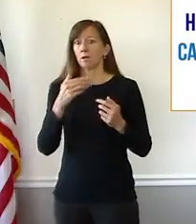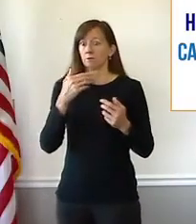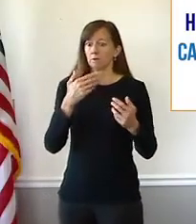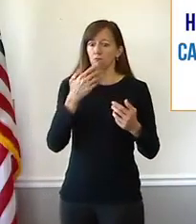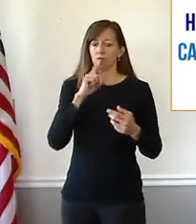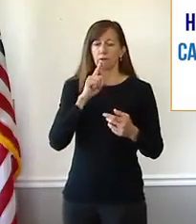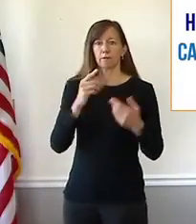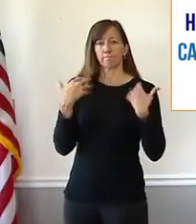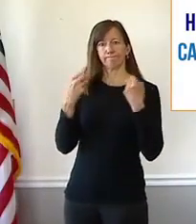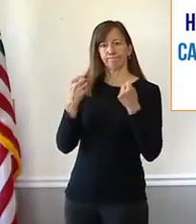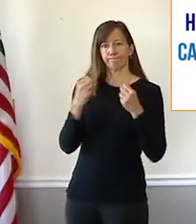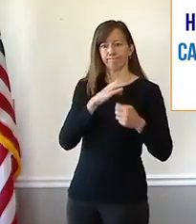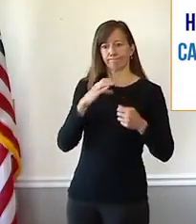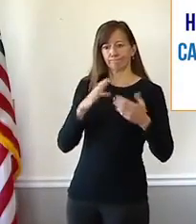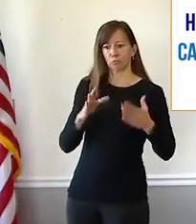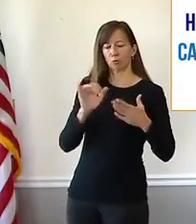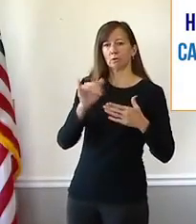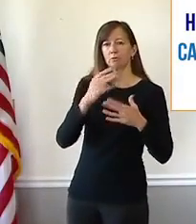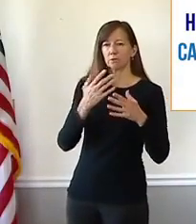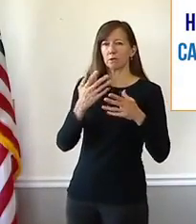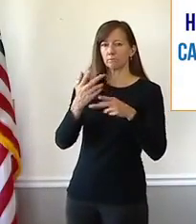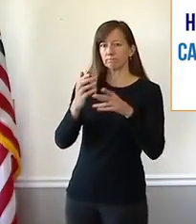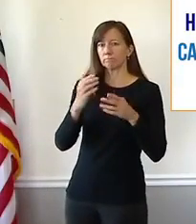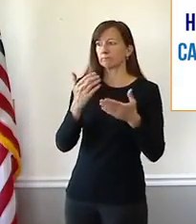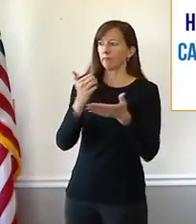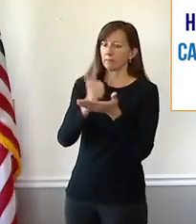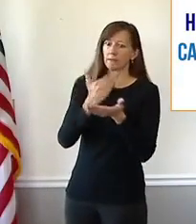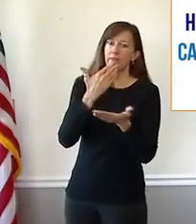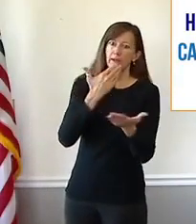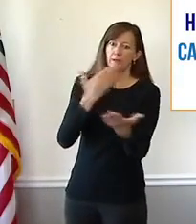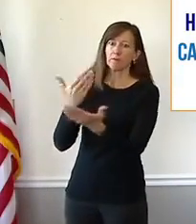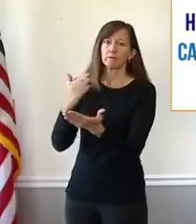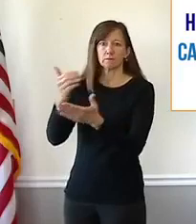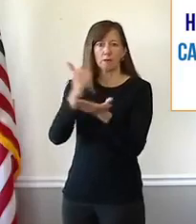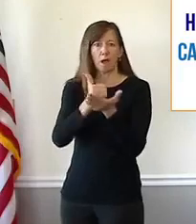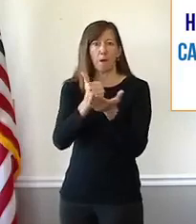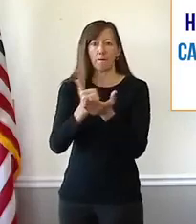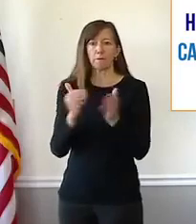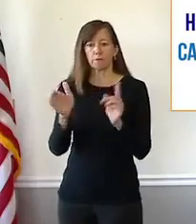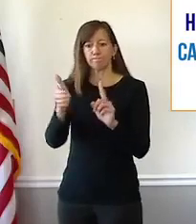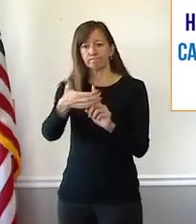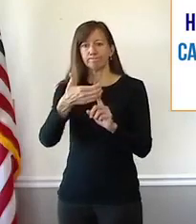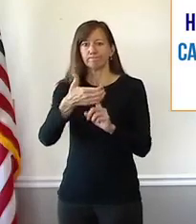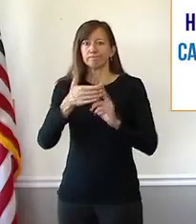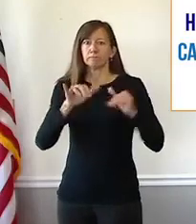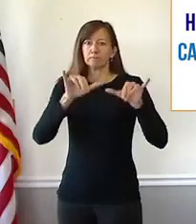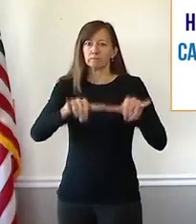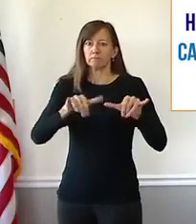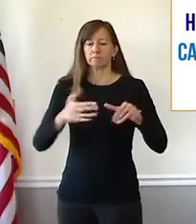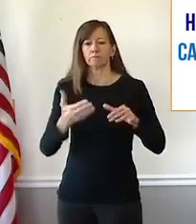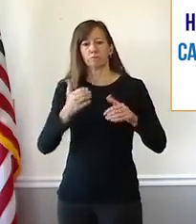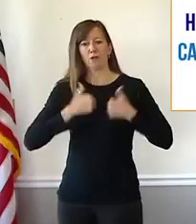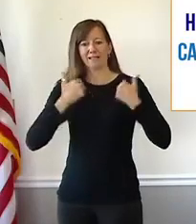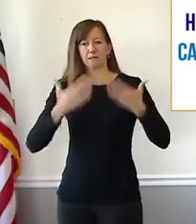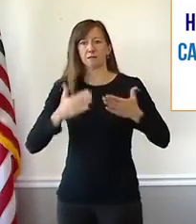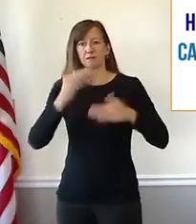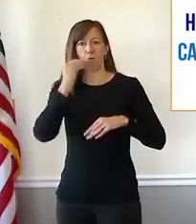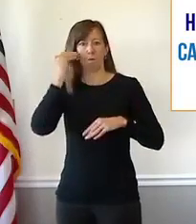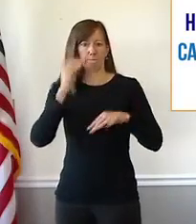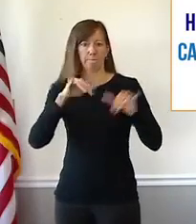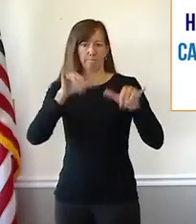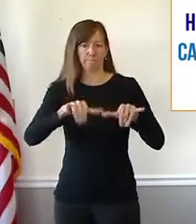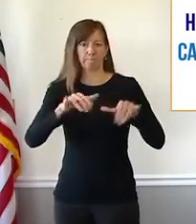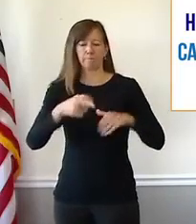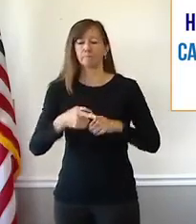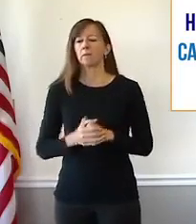assisting in the quarantine. But want you to be aware that the spread of